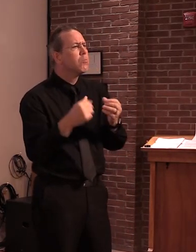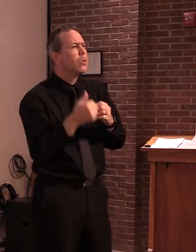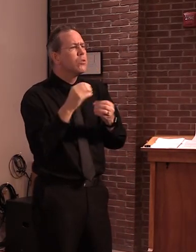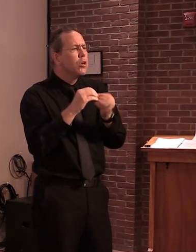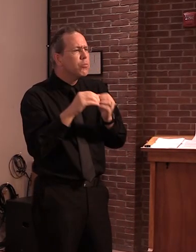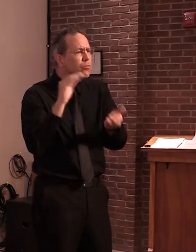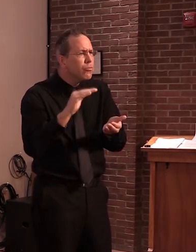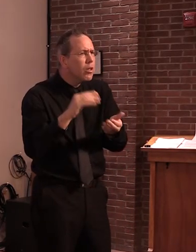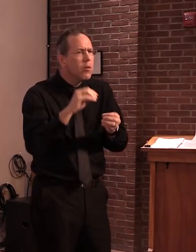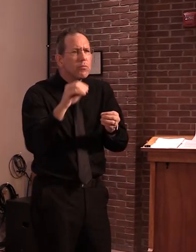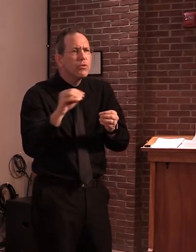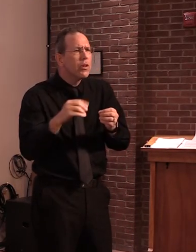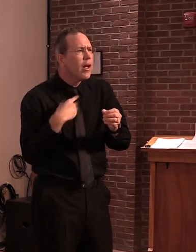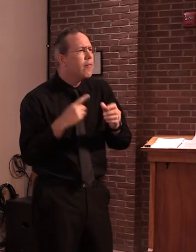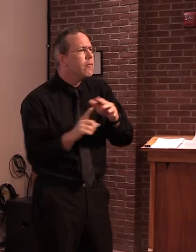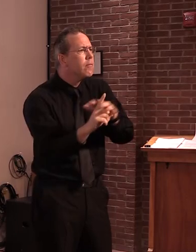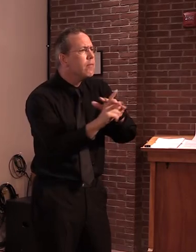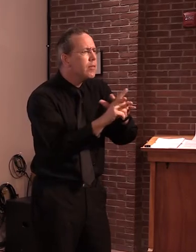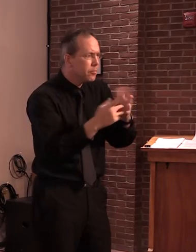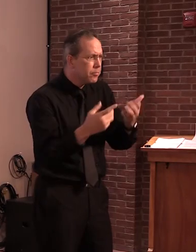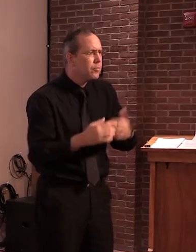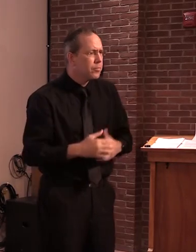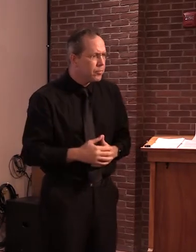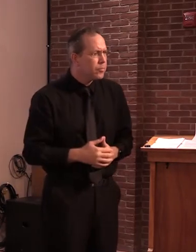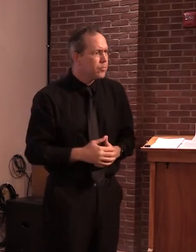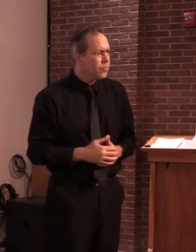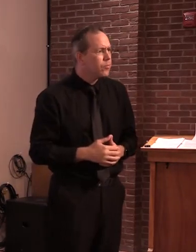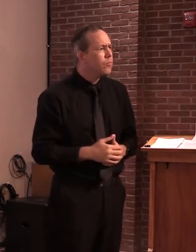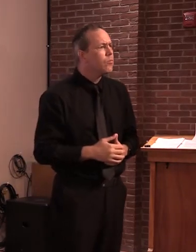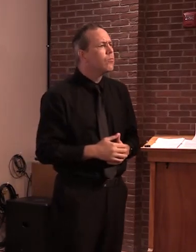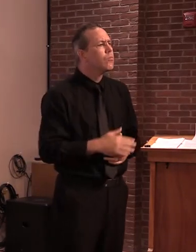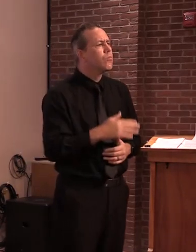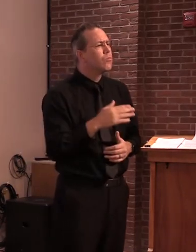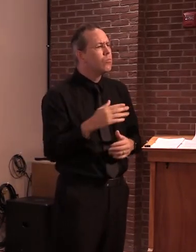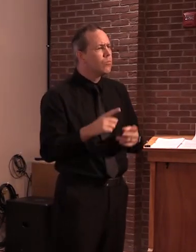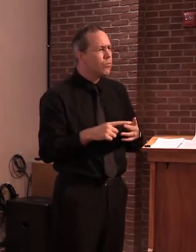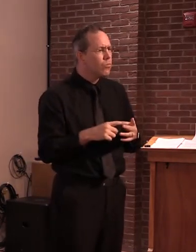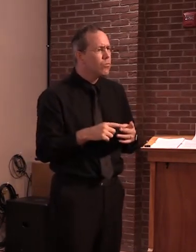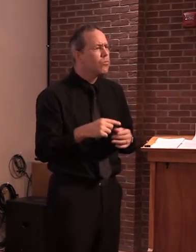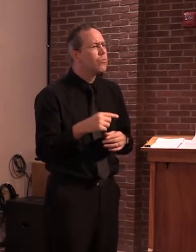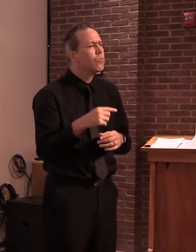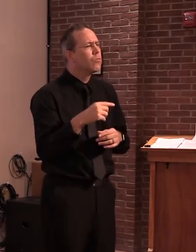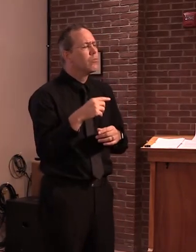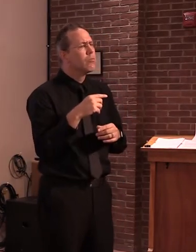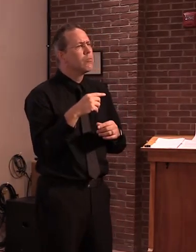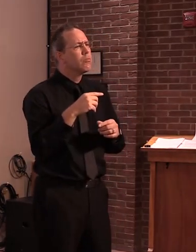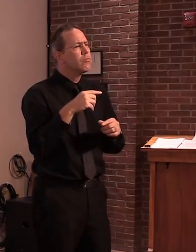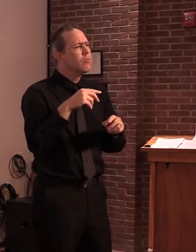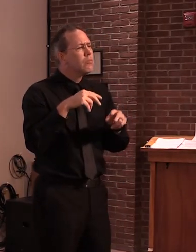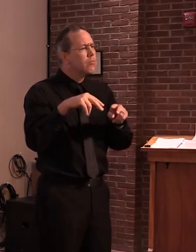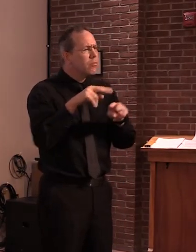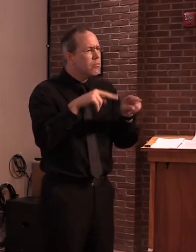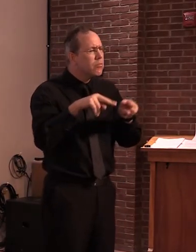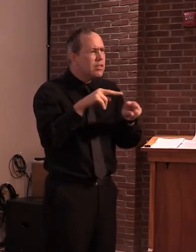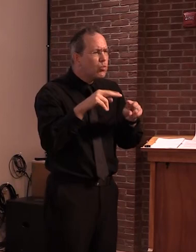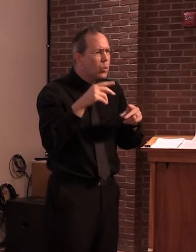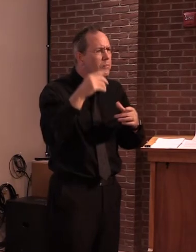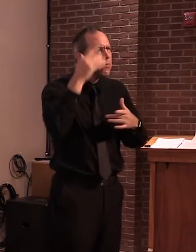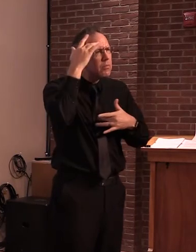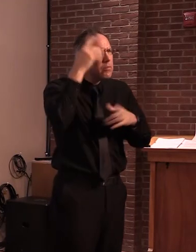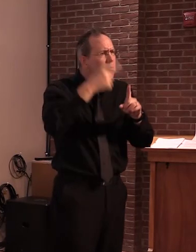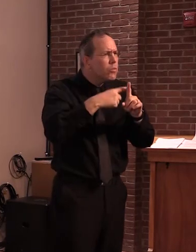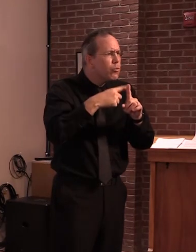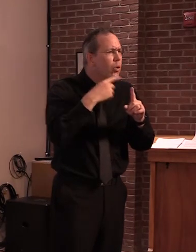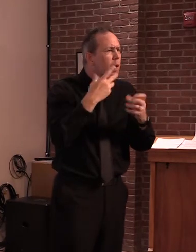basis. Syndromic surveillance, again, continues to indicate that very few people are visiting Vermont hospitals and urgent cares to